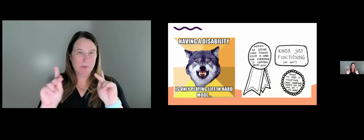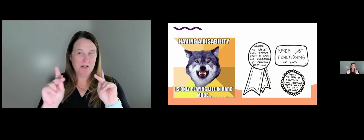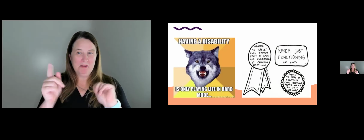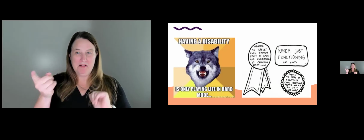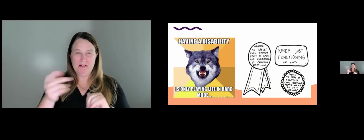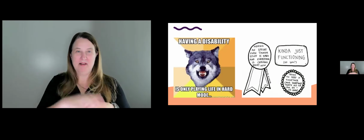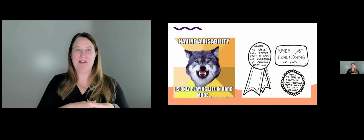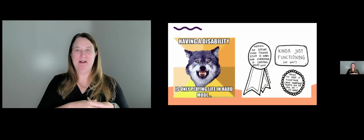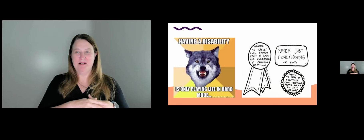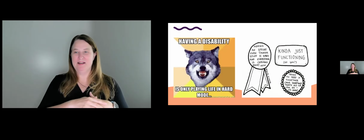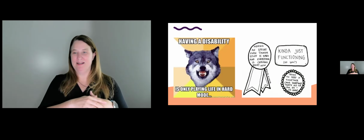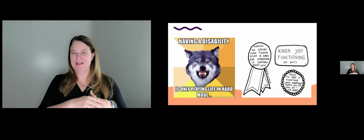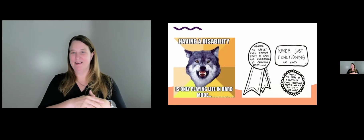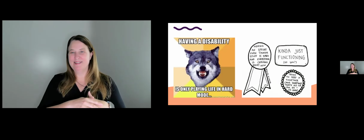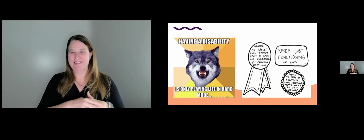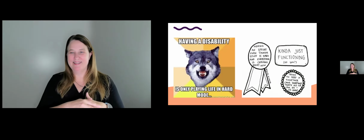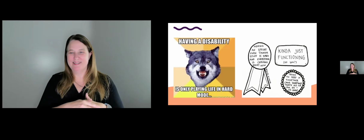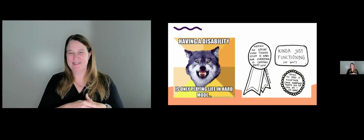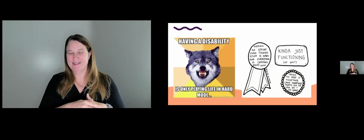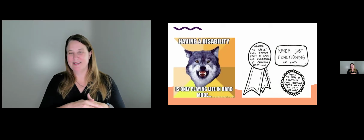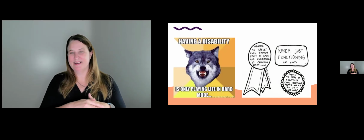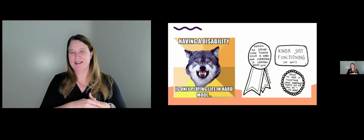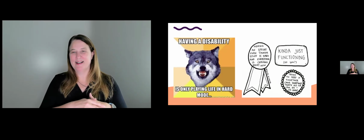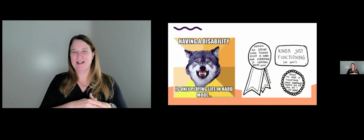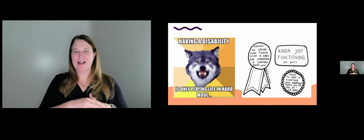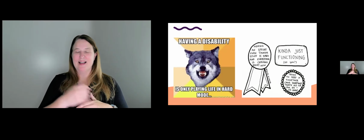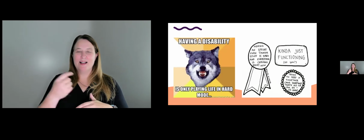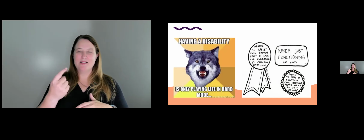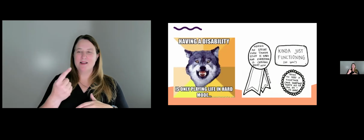One looks like a little award ribbon that you might give to someone.